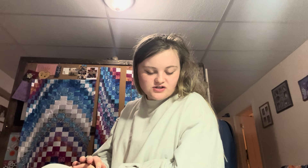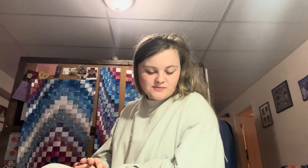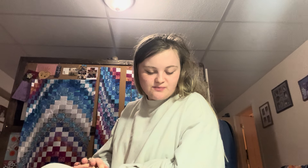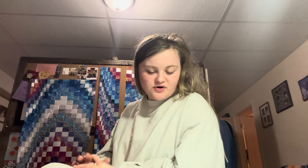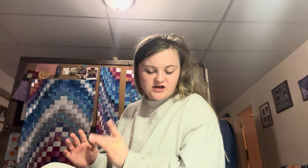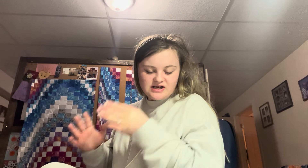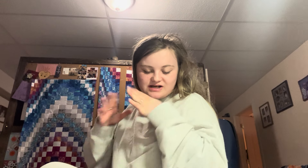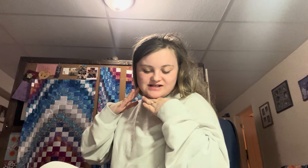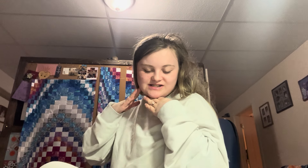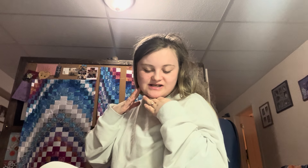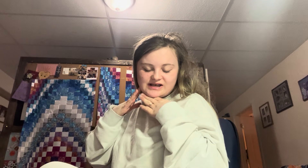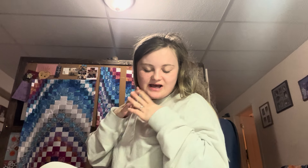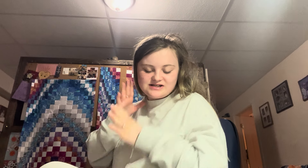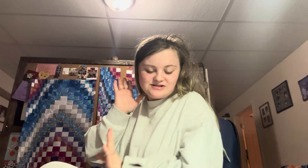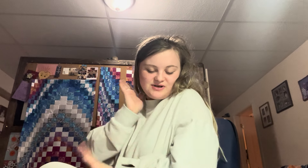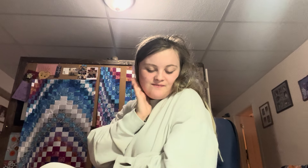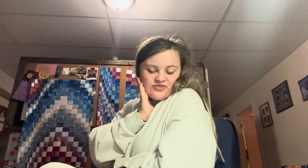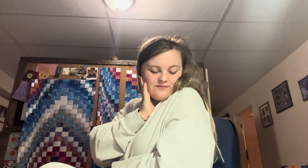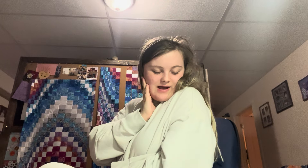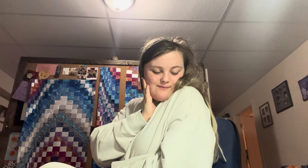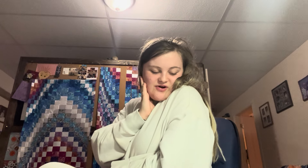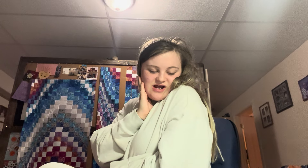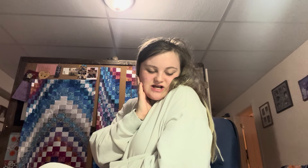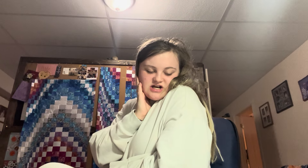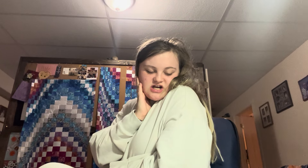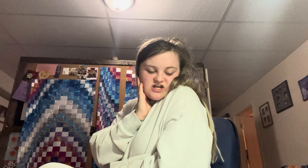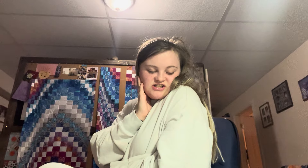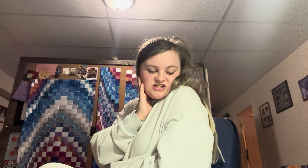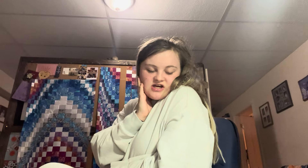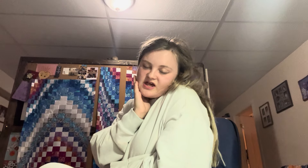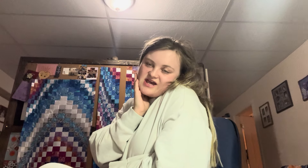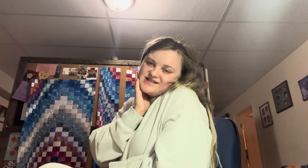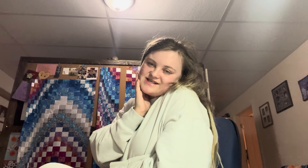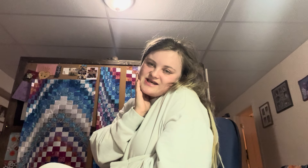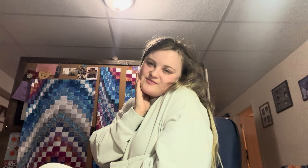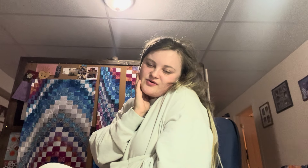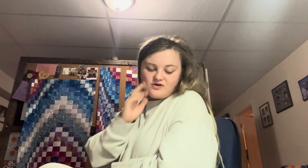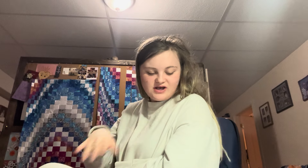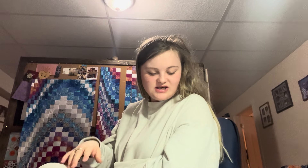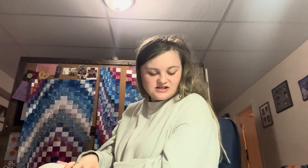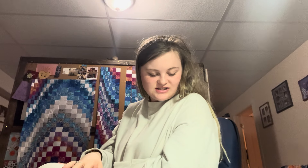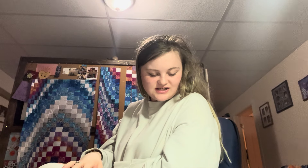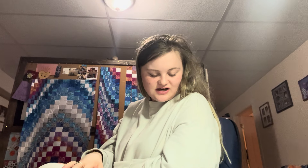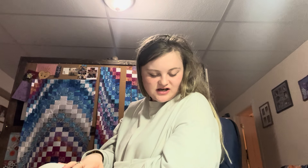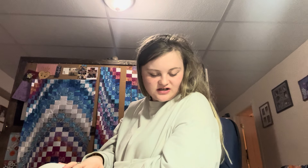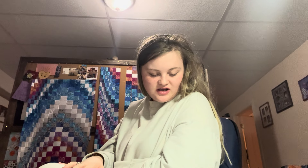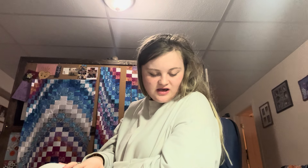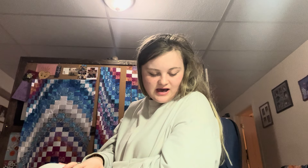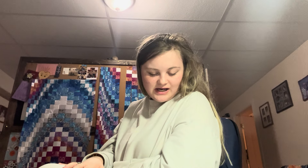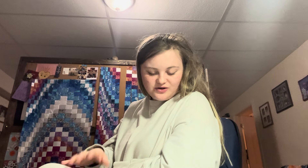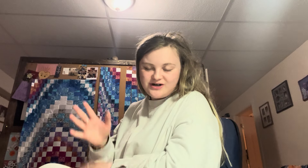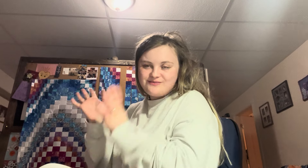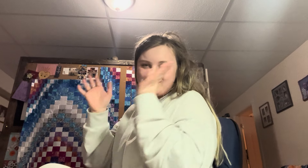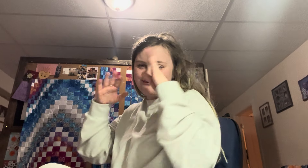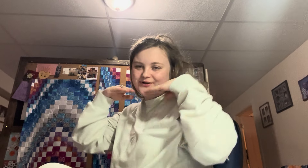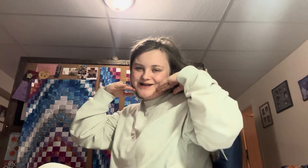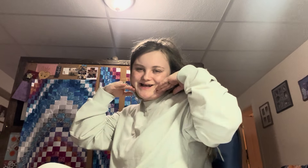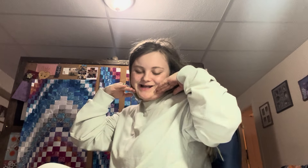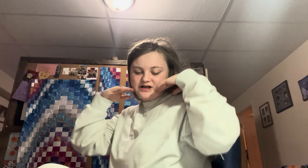my prettiness against me? My prettiness isn't poison. How could my